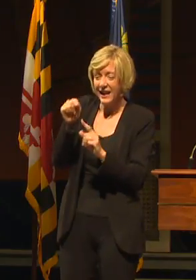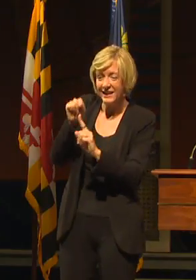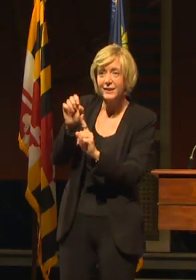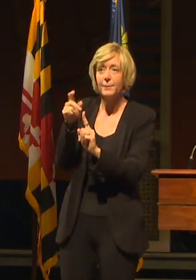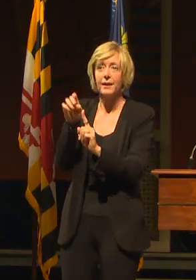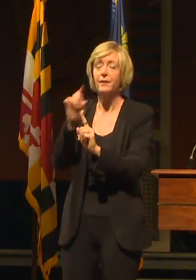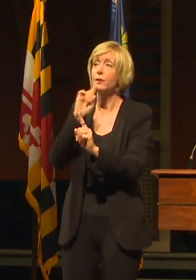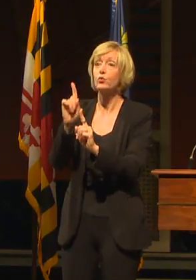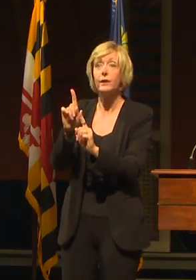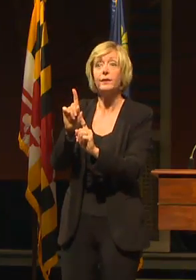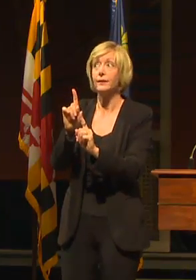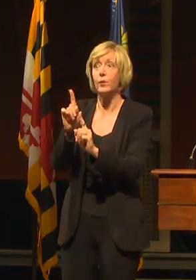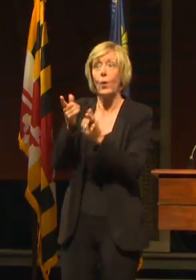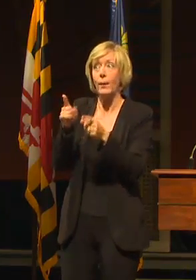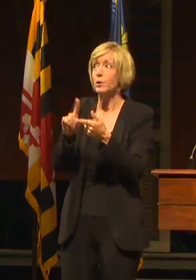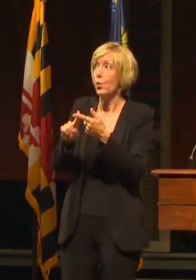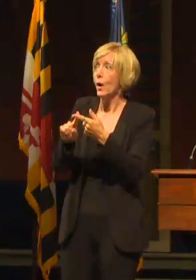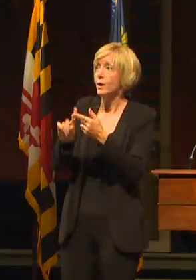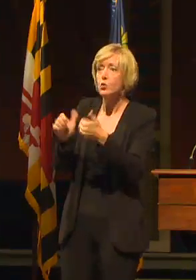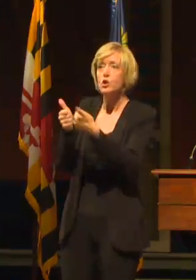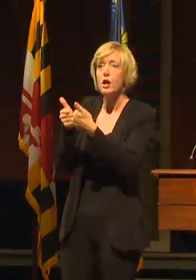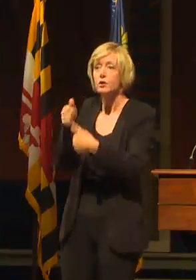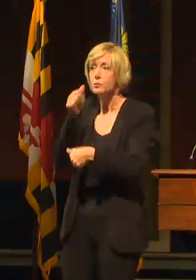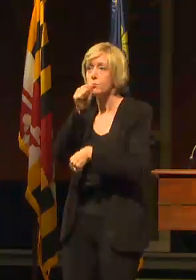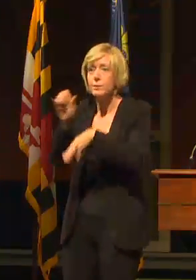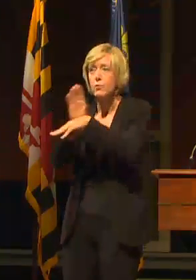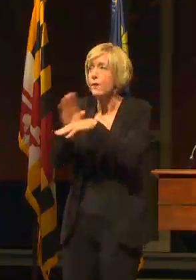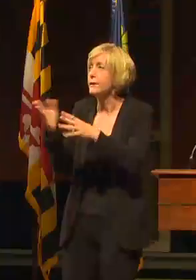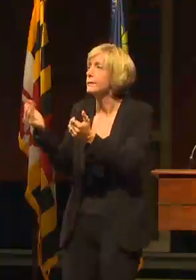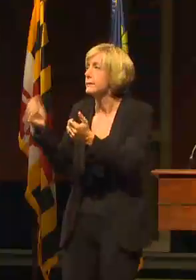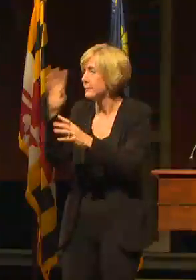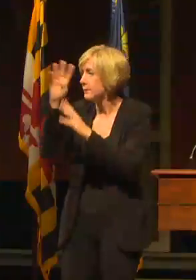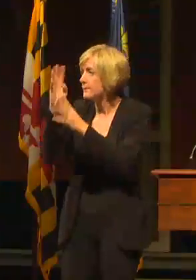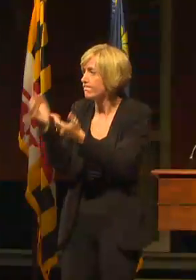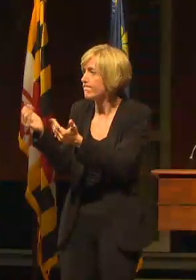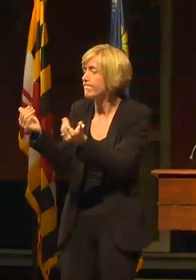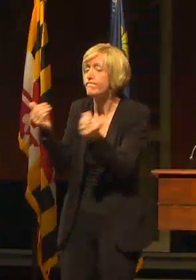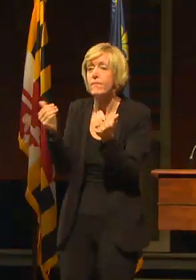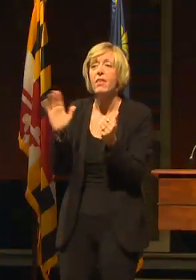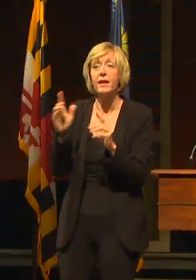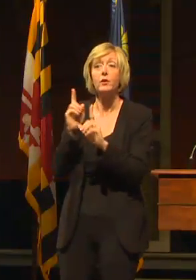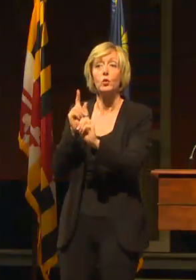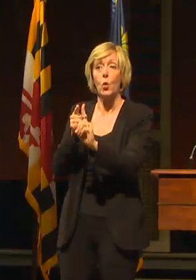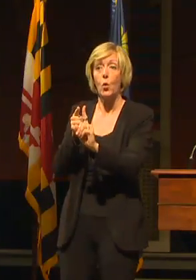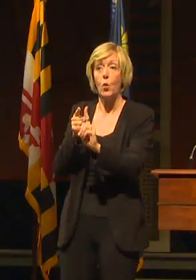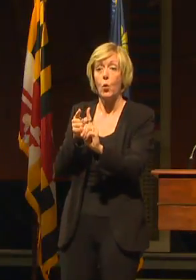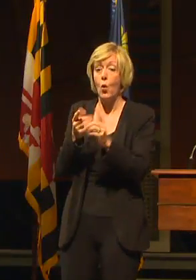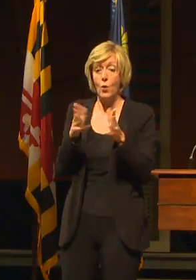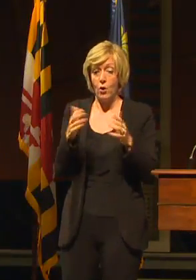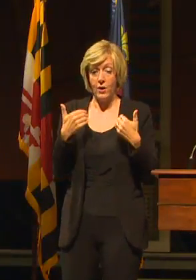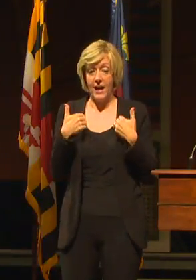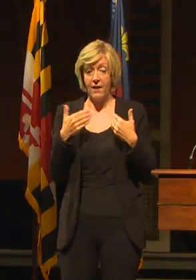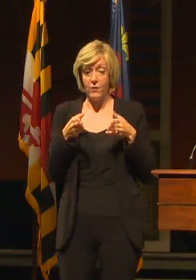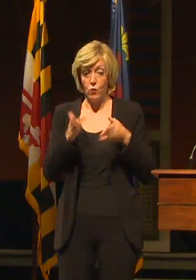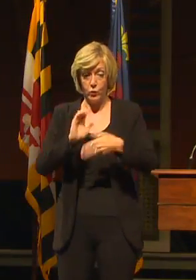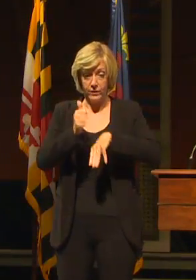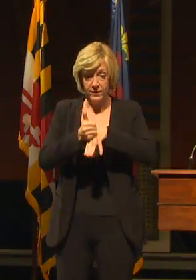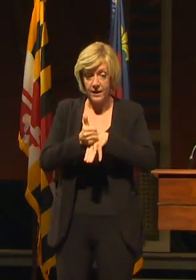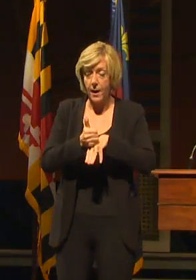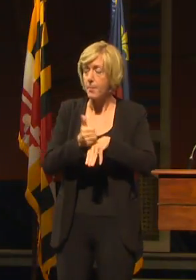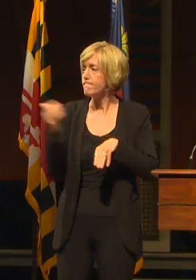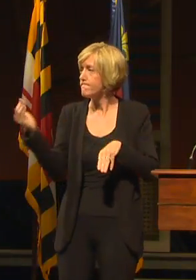what you get when you challenge the private sector. And that's what we're going to do. We're going to focus on that existing right-of-way, fit that approach